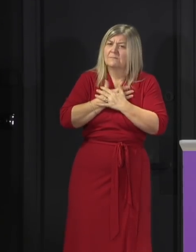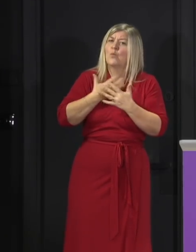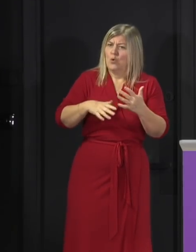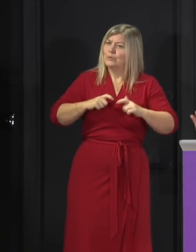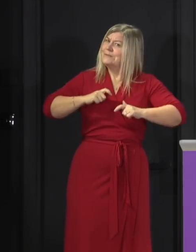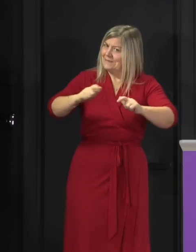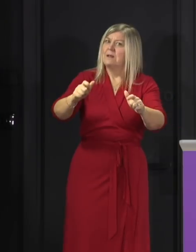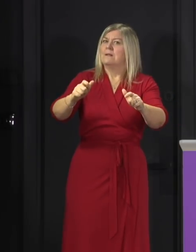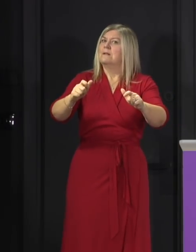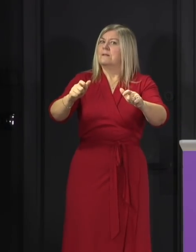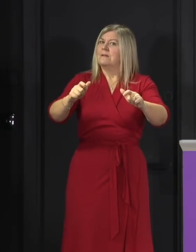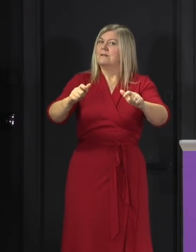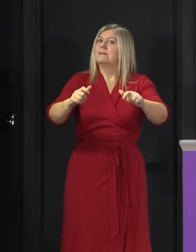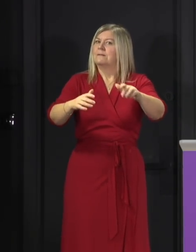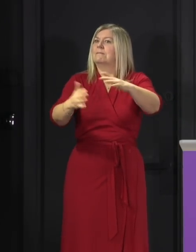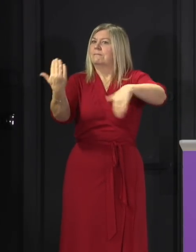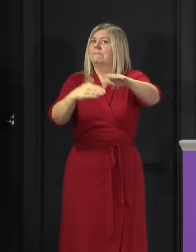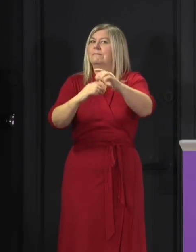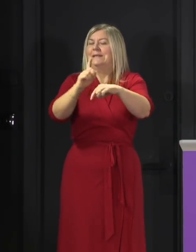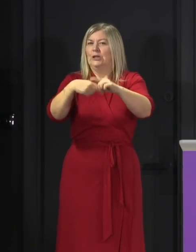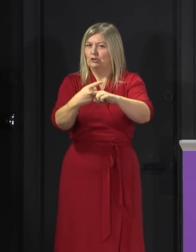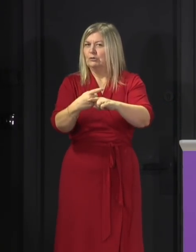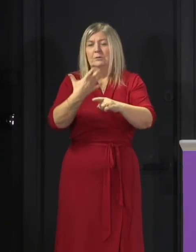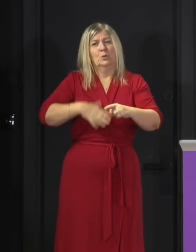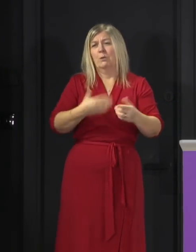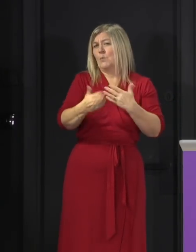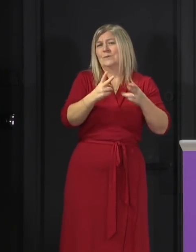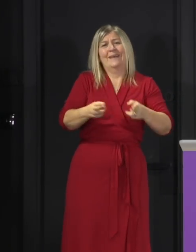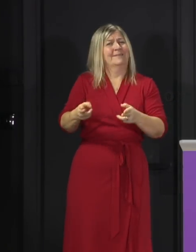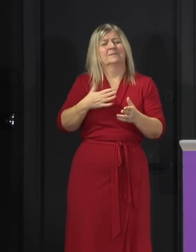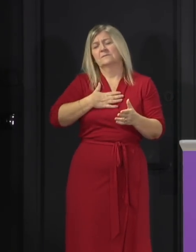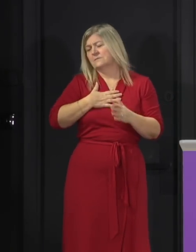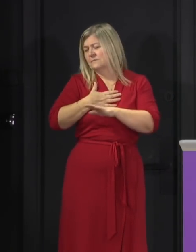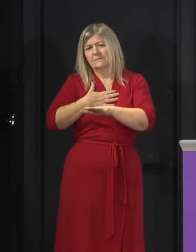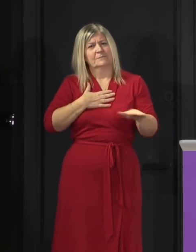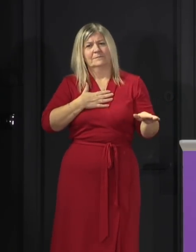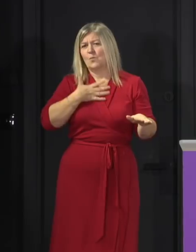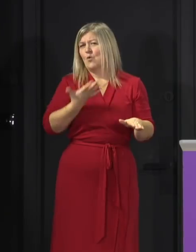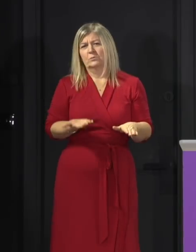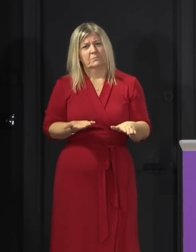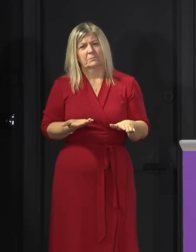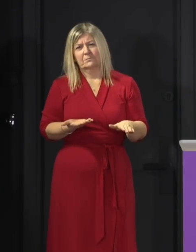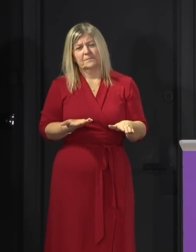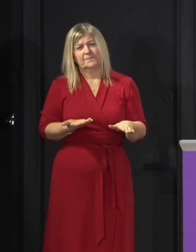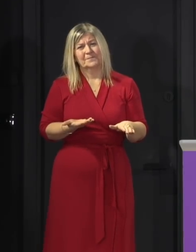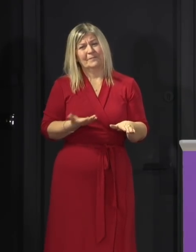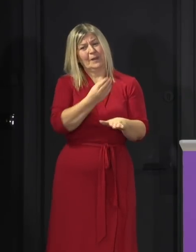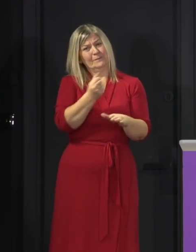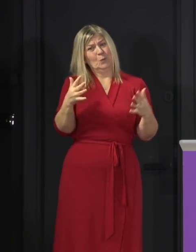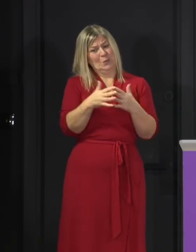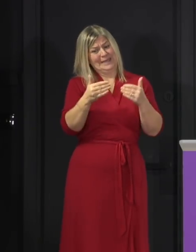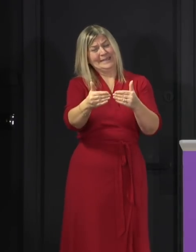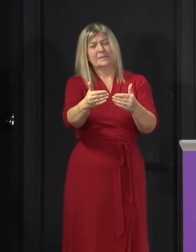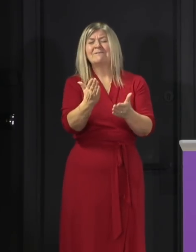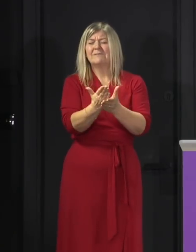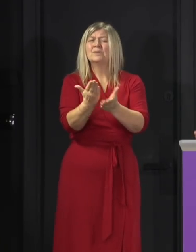not losing more people to COVID along the way. It's really, really tough, and I think the next couple of weeks are going to be probably the toughest for a